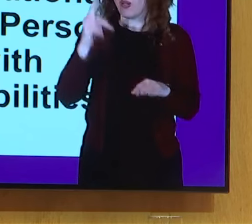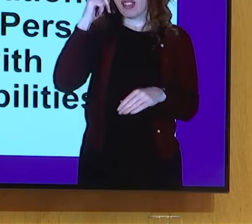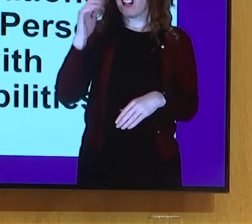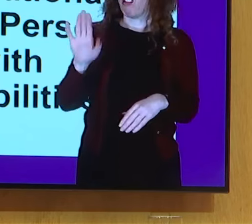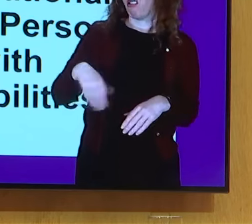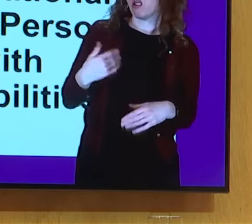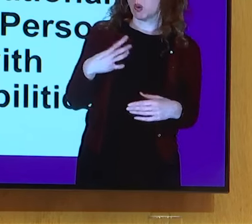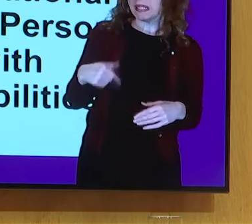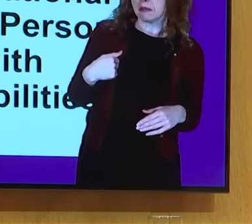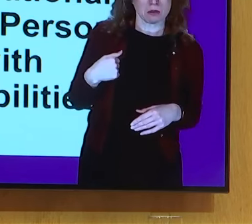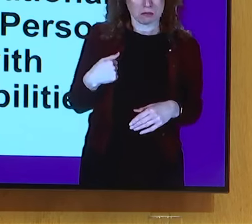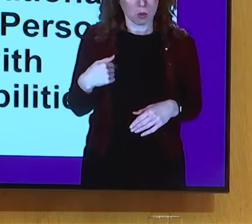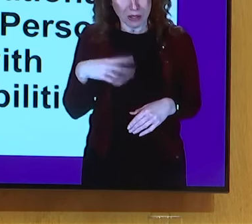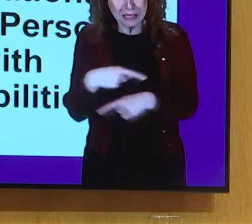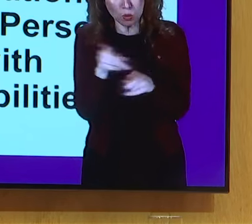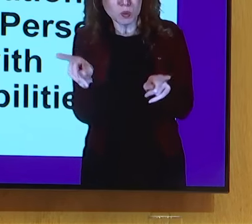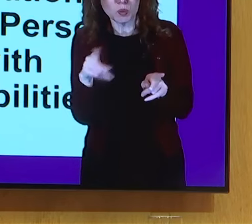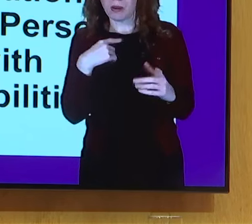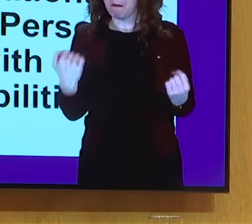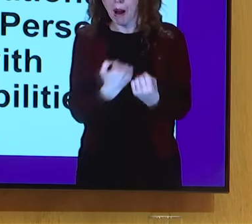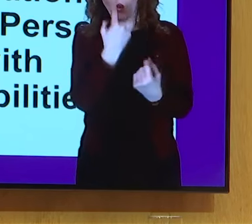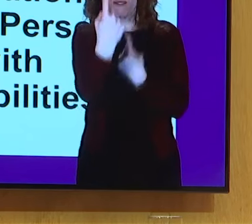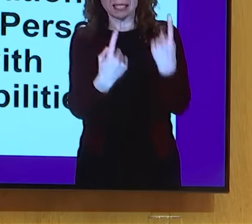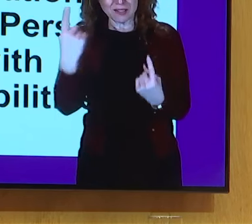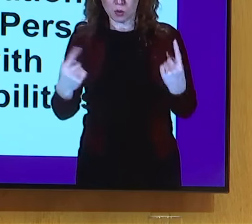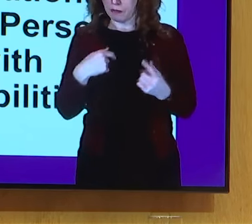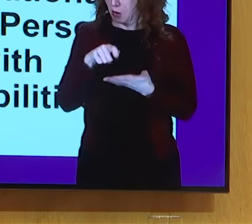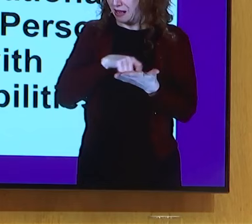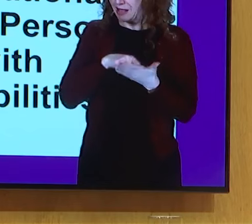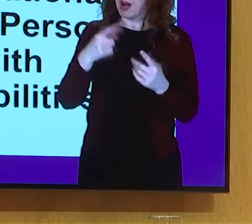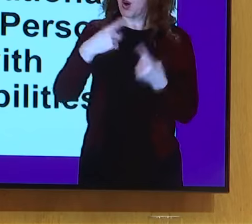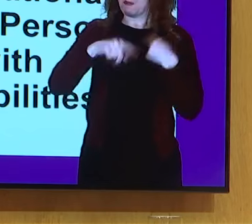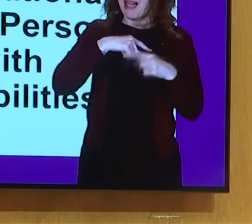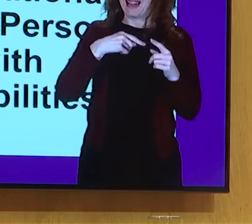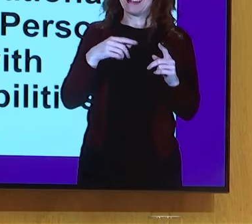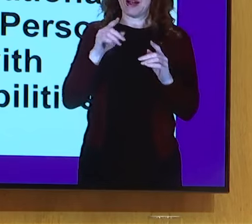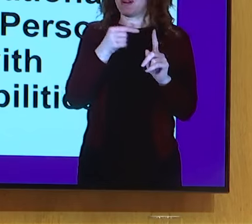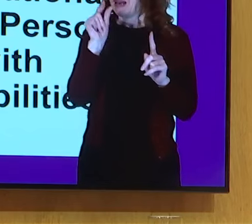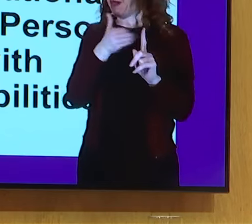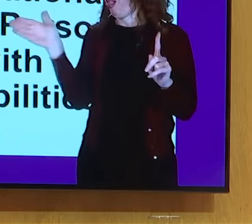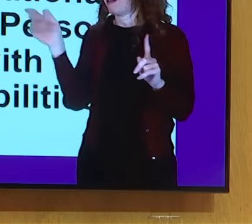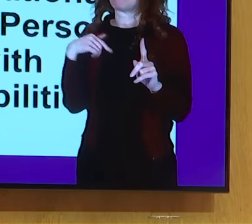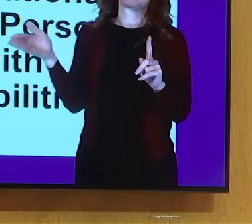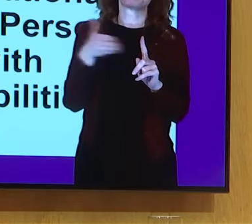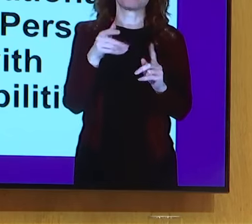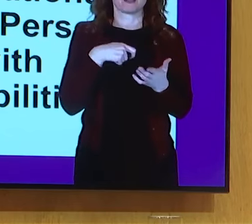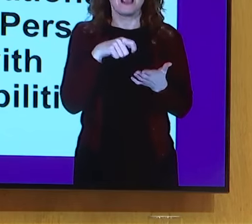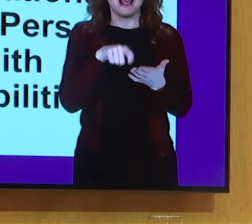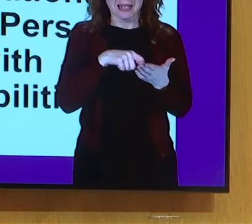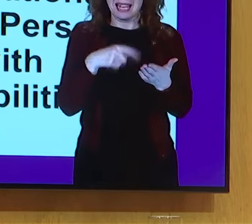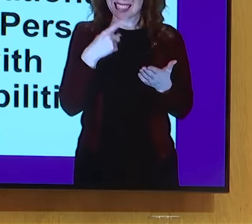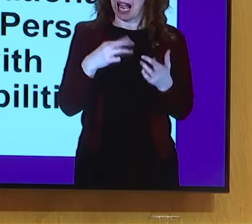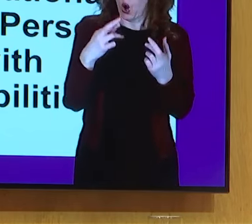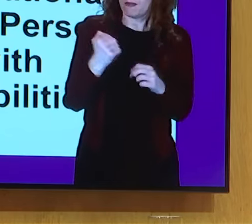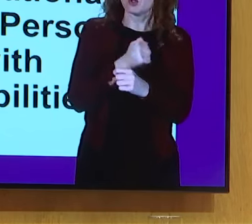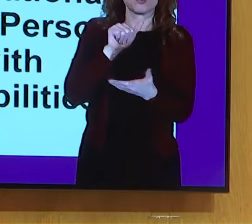that each and every single one of you had. And when I got elected, and to go back, because I got off track there, when I went back and said, I really hope I do the right